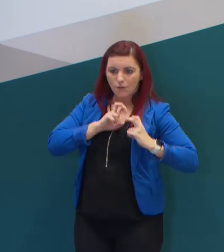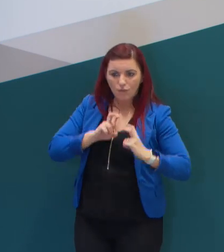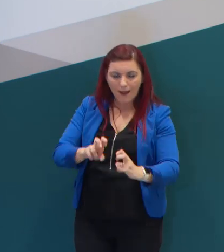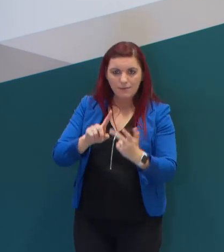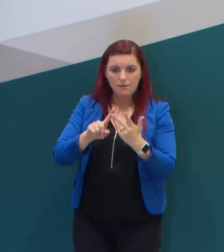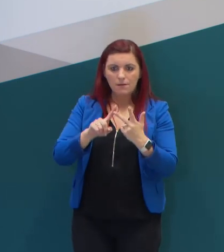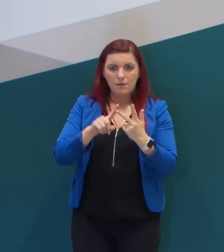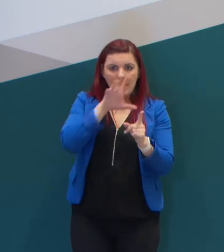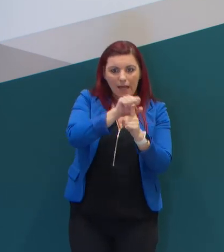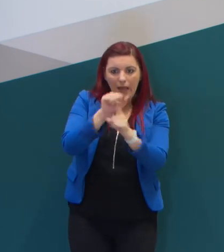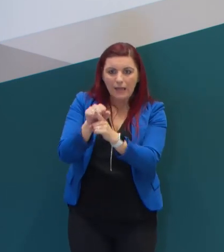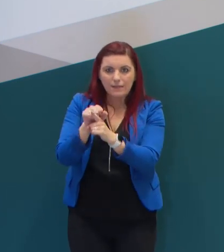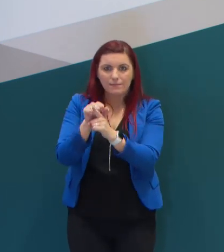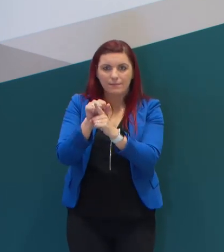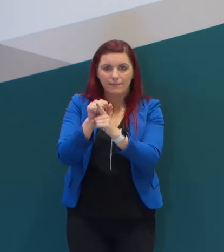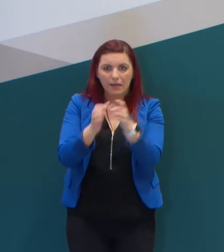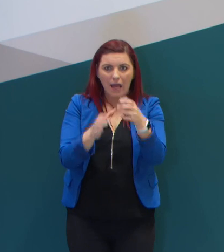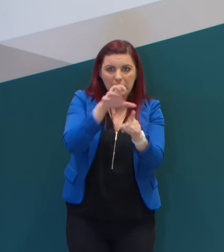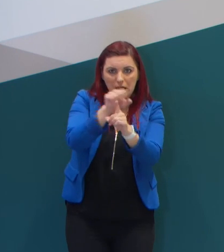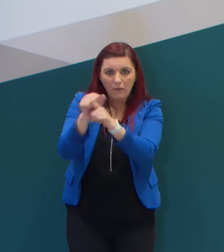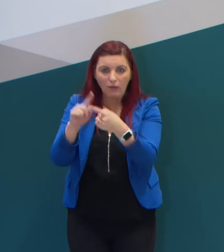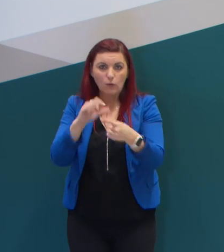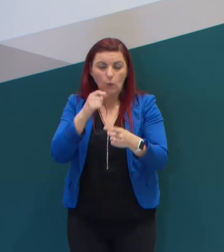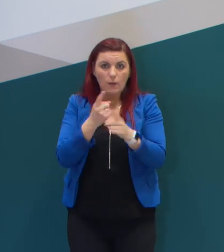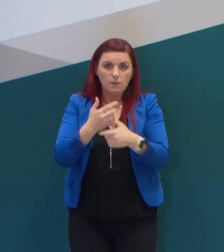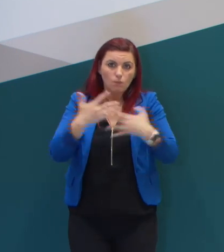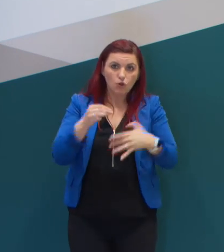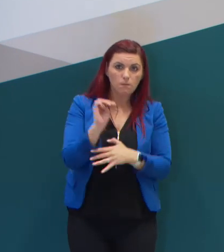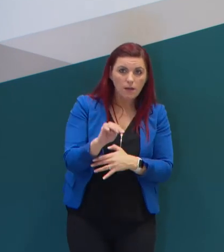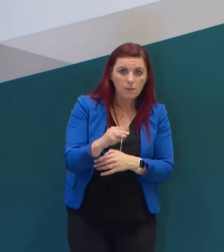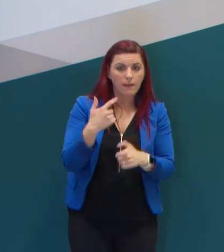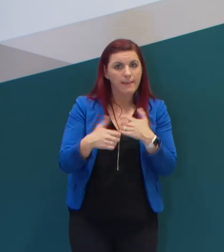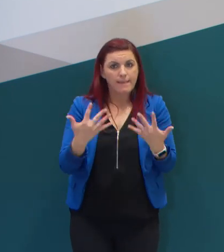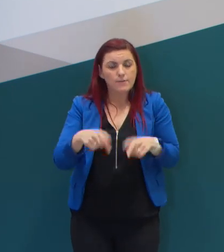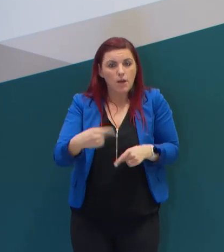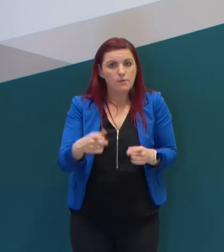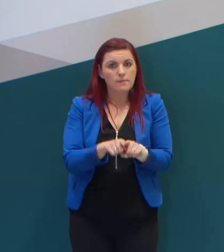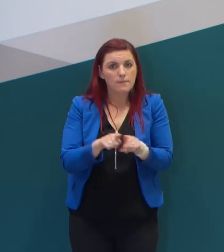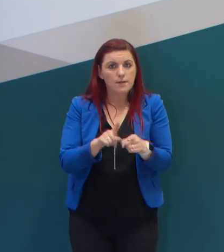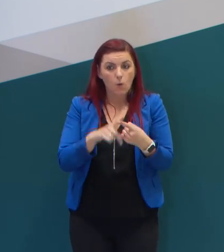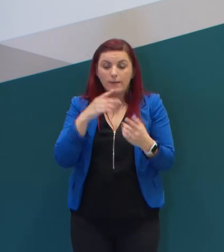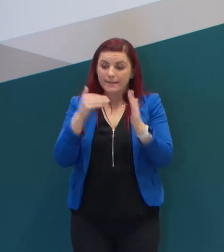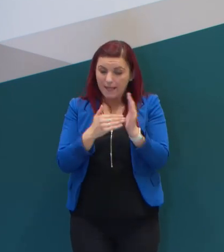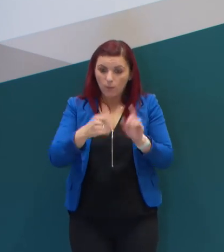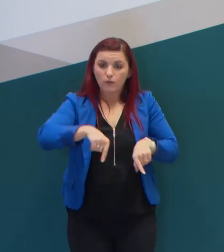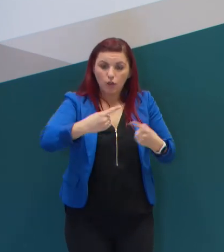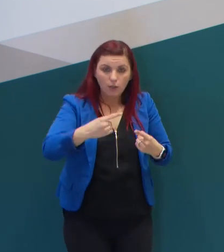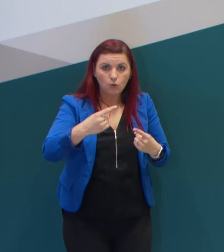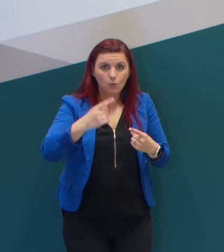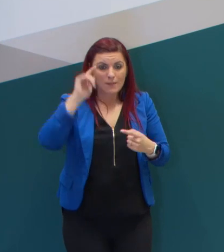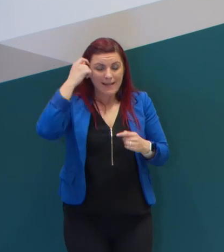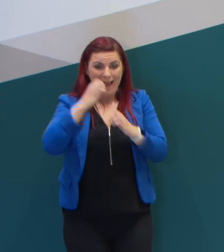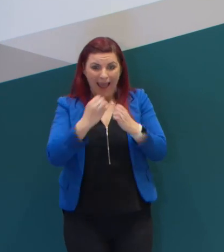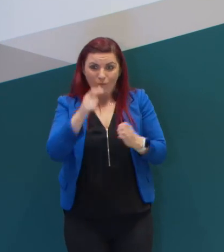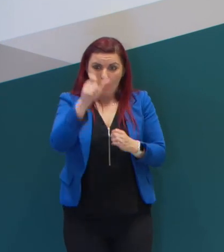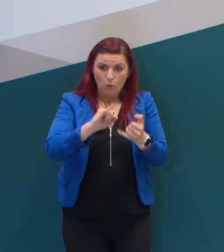case identify to the maximum extent that we can. And while we have a challenge in testing every person who would seek to be tested at this